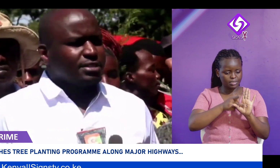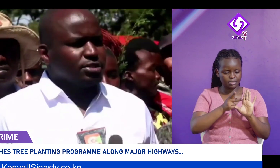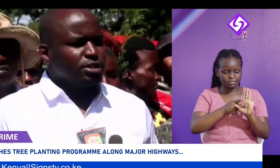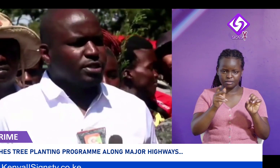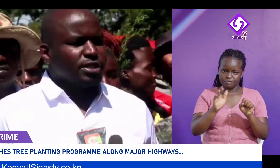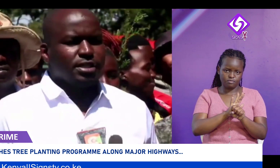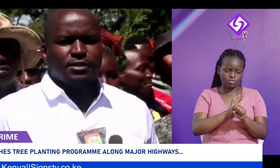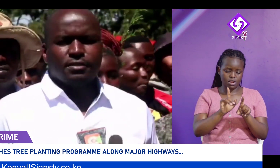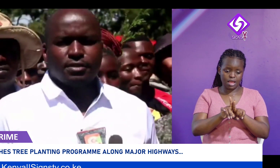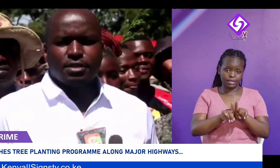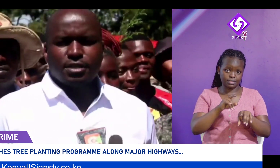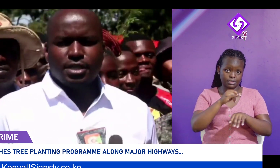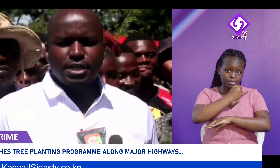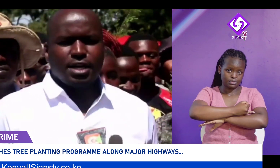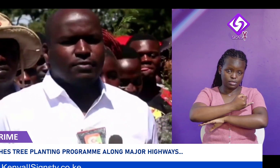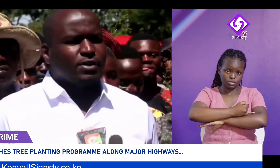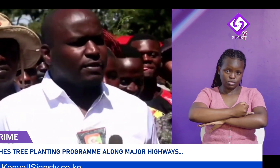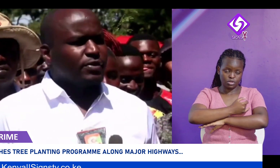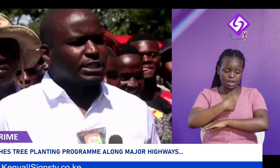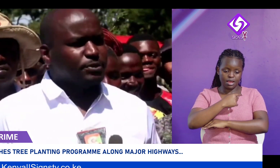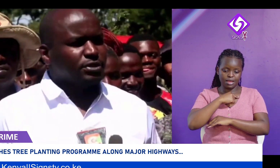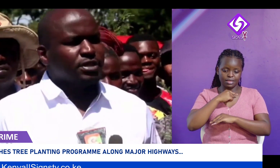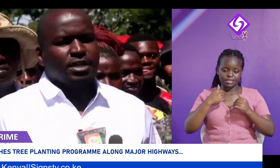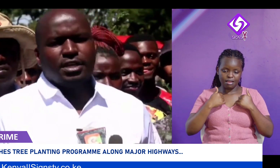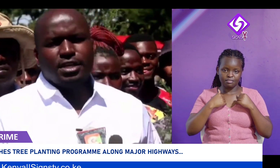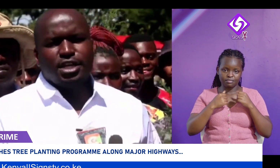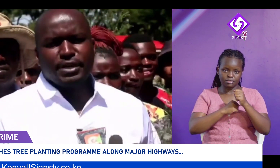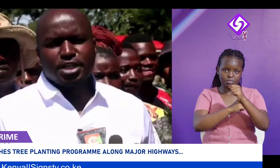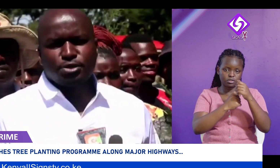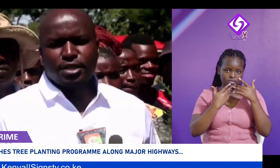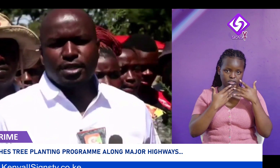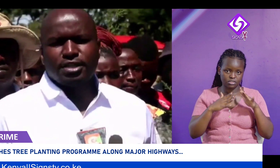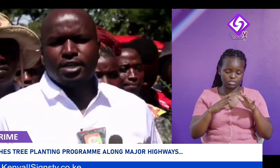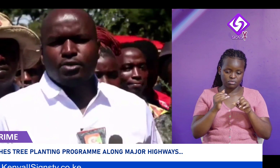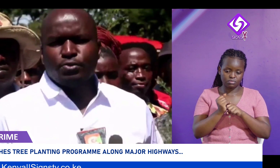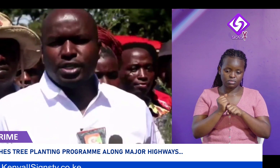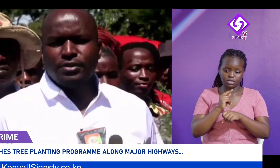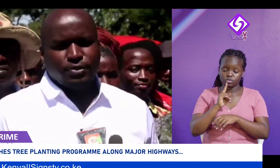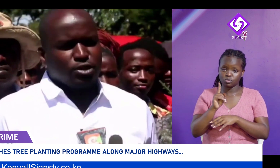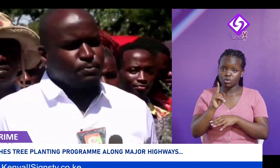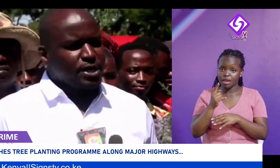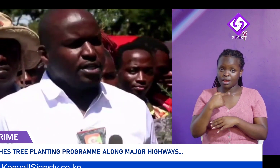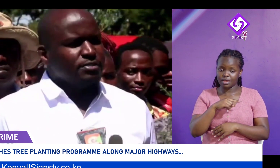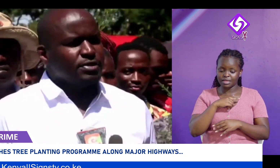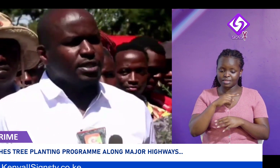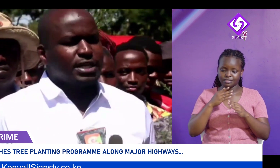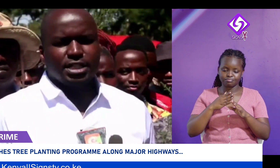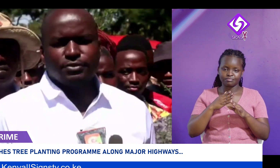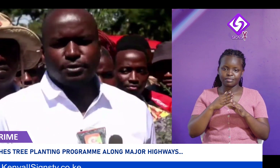institution, we really have our support in making sure that we fully comply with the directive from the